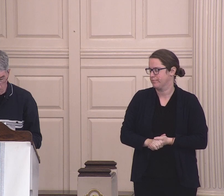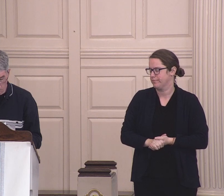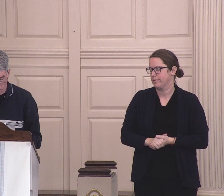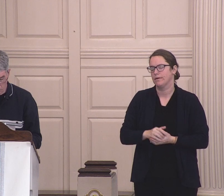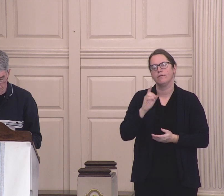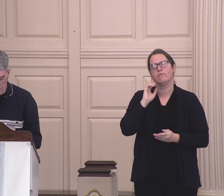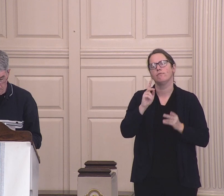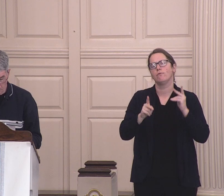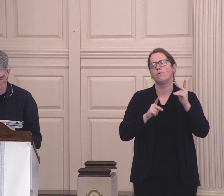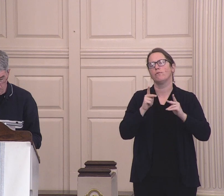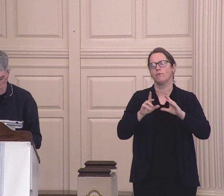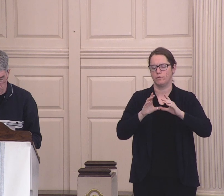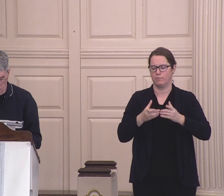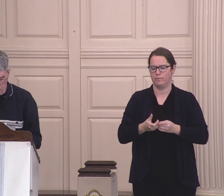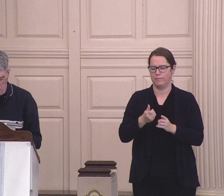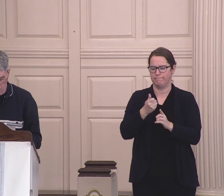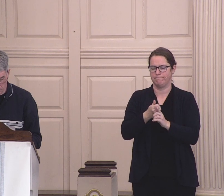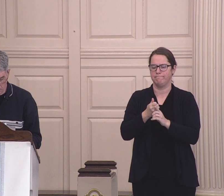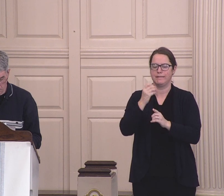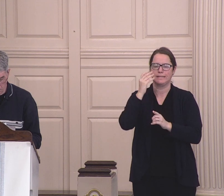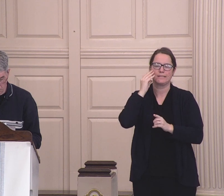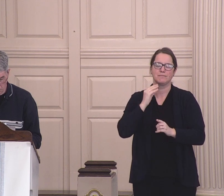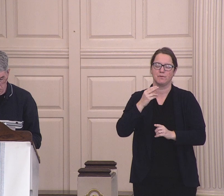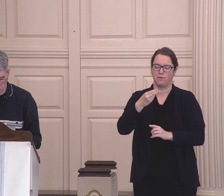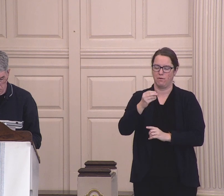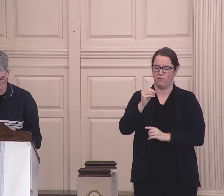For those who are being held hostage,